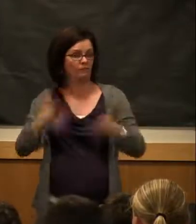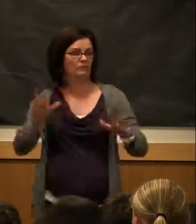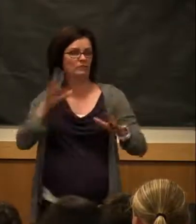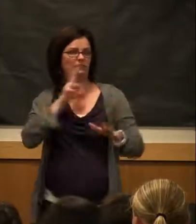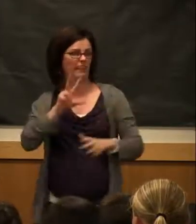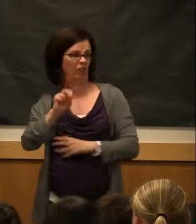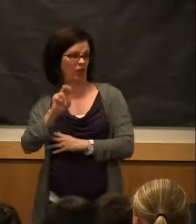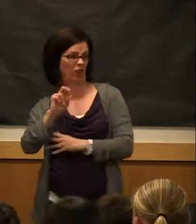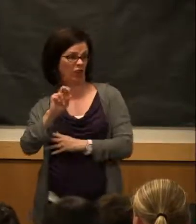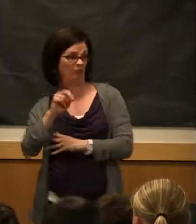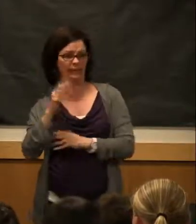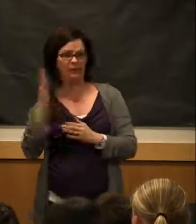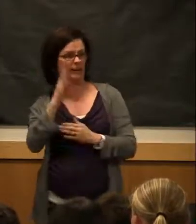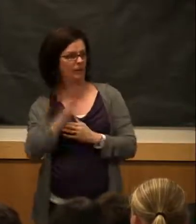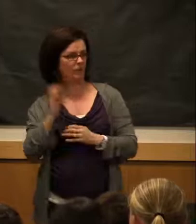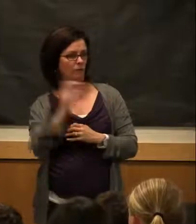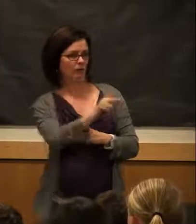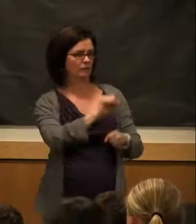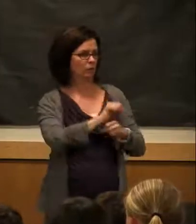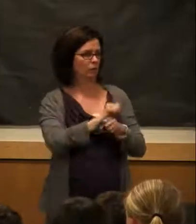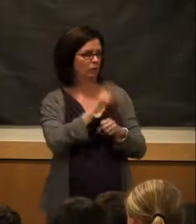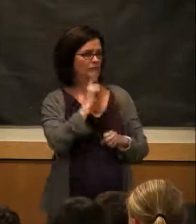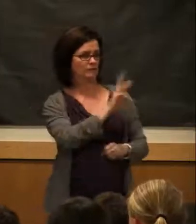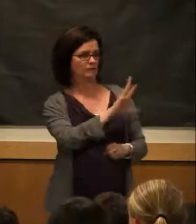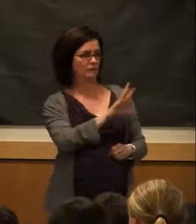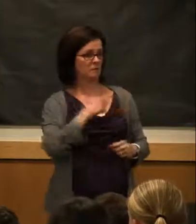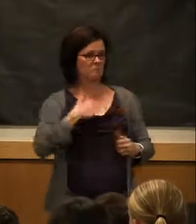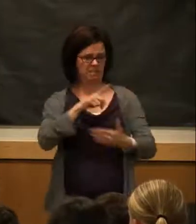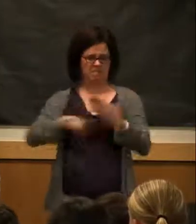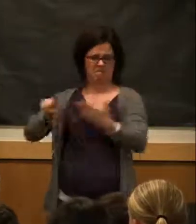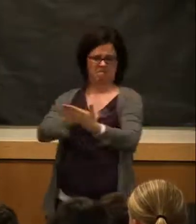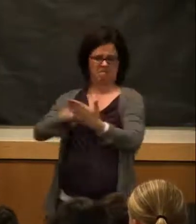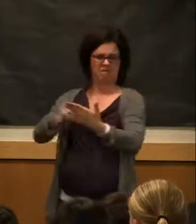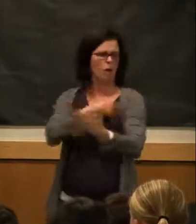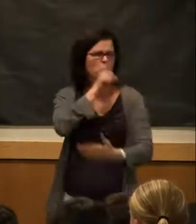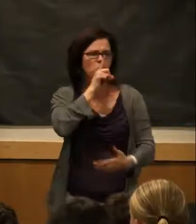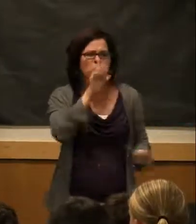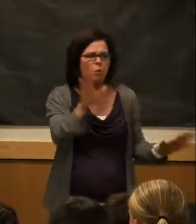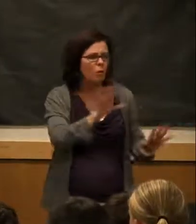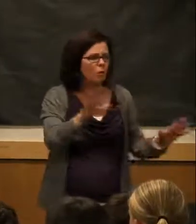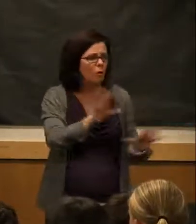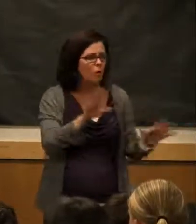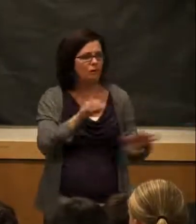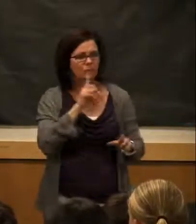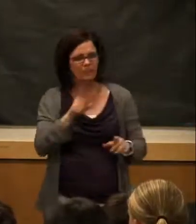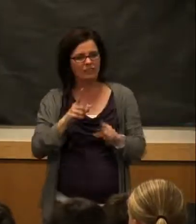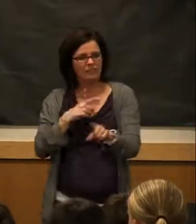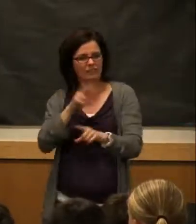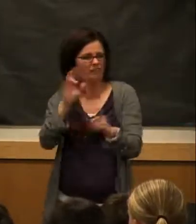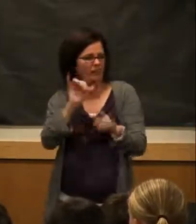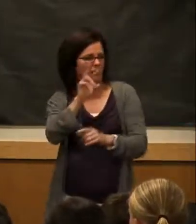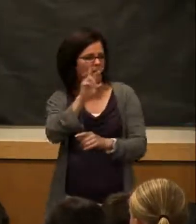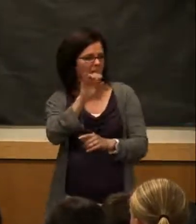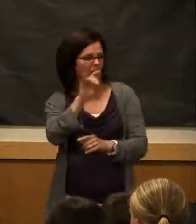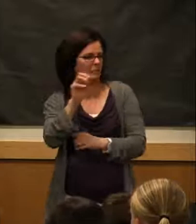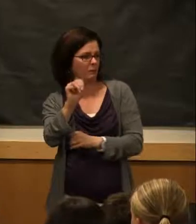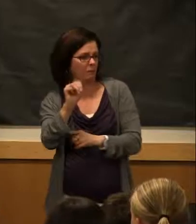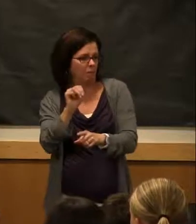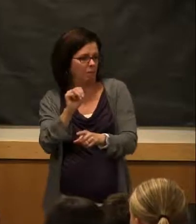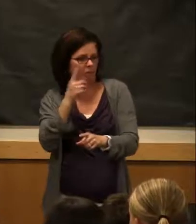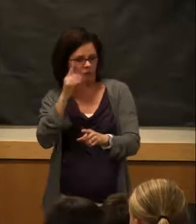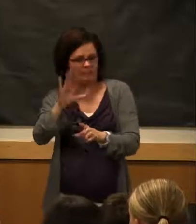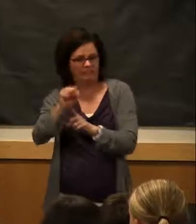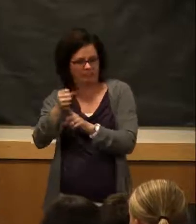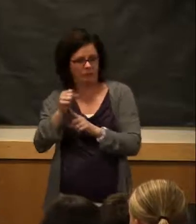back to work, and he's 65 now. That's not a criticism of him. He was sort of victim of his own circumstances.